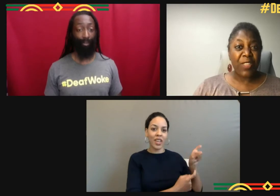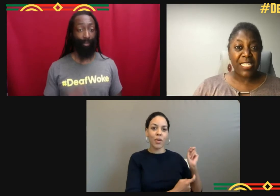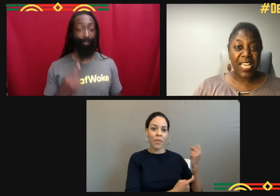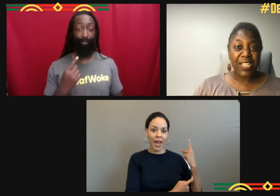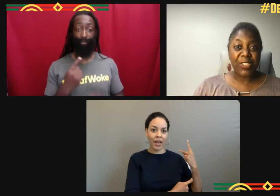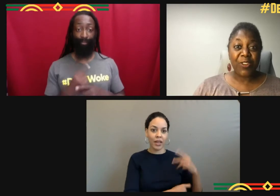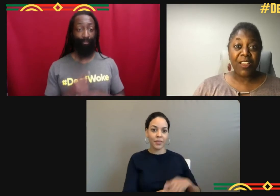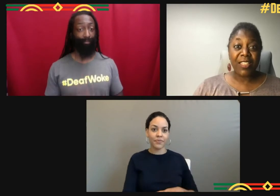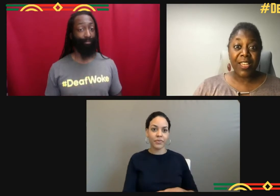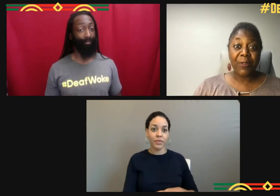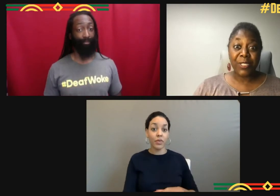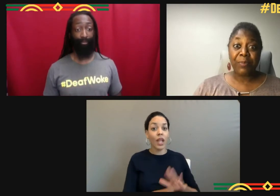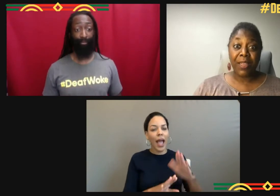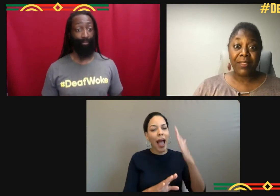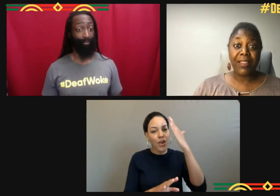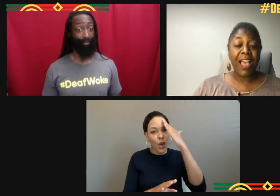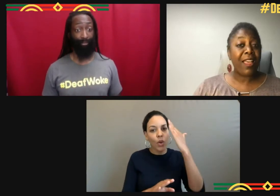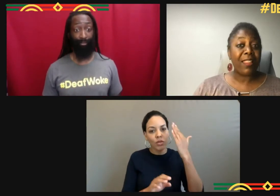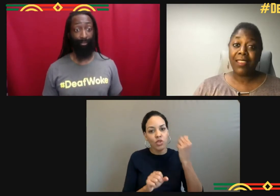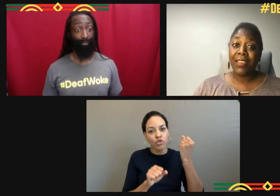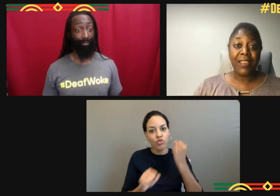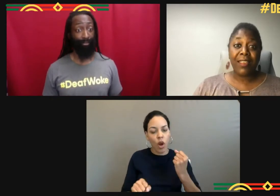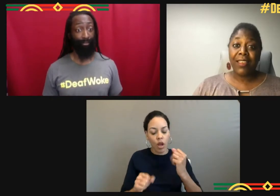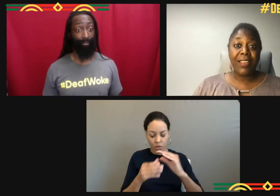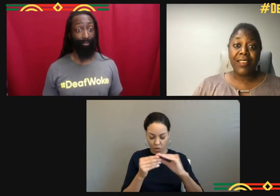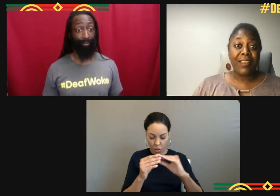And I know that's kind of strong language, but